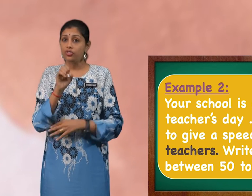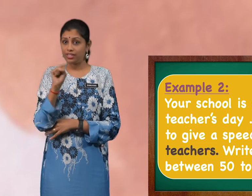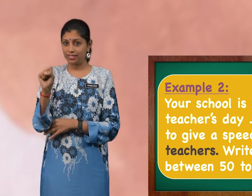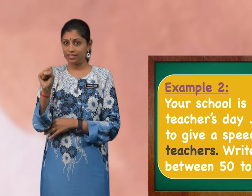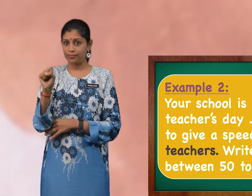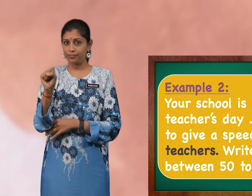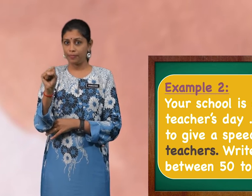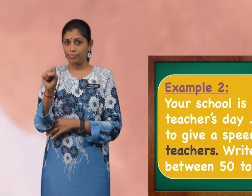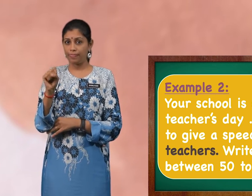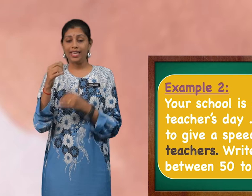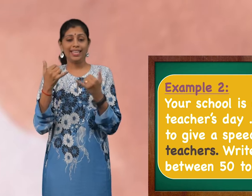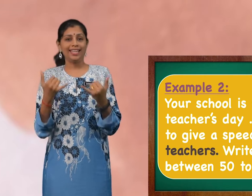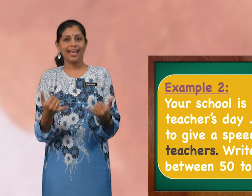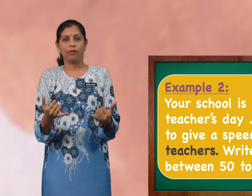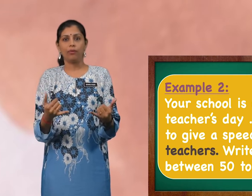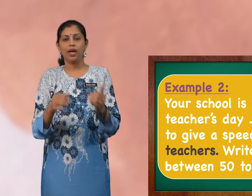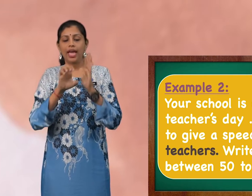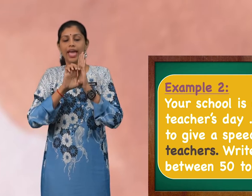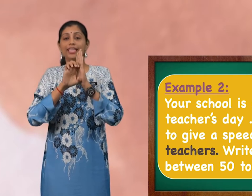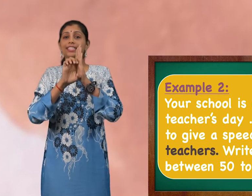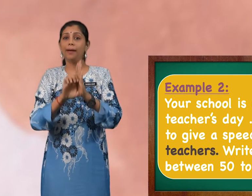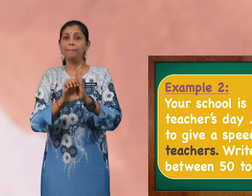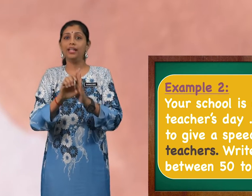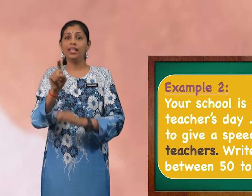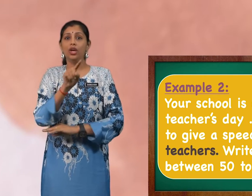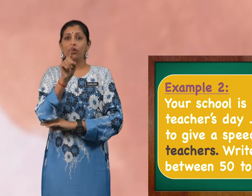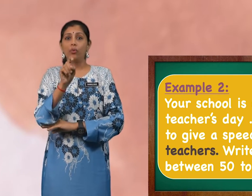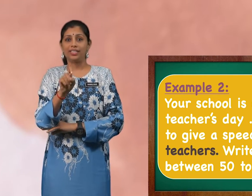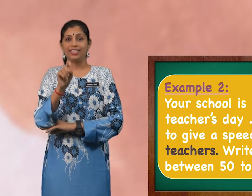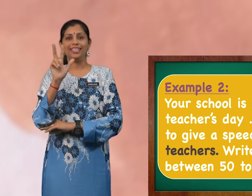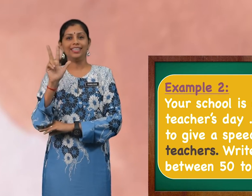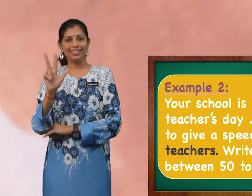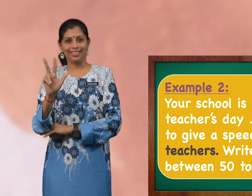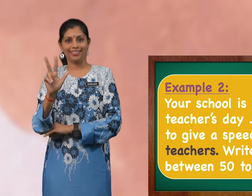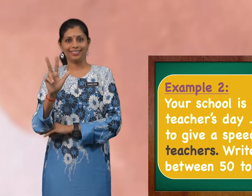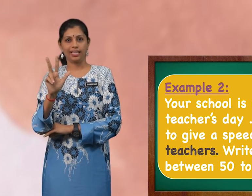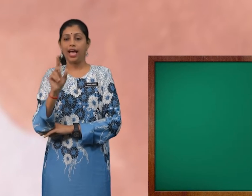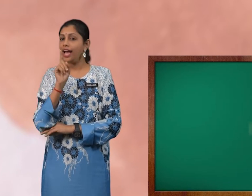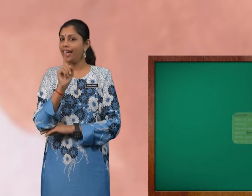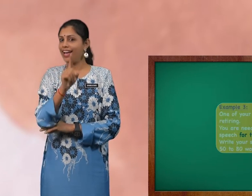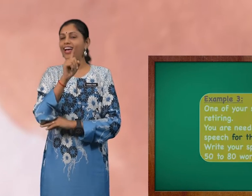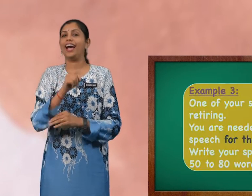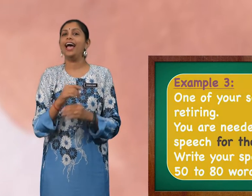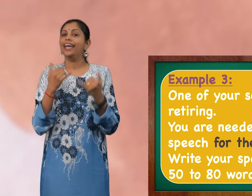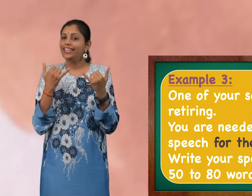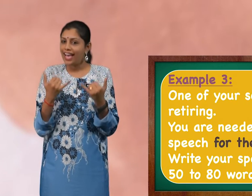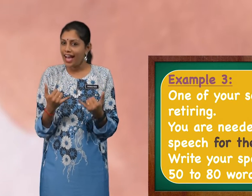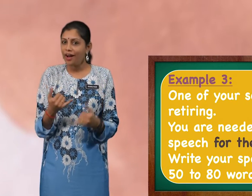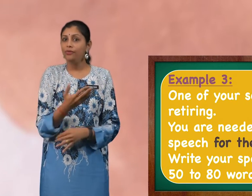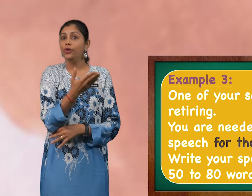teachers. Now, example question 3. Aha! Now